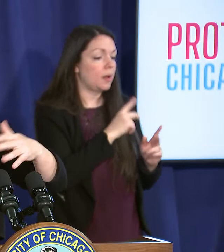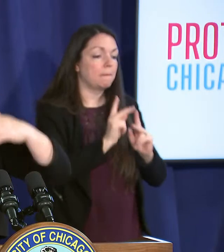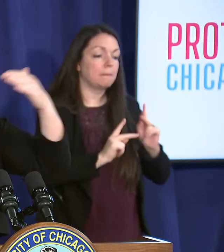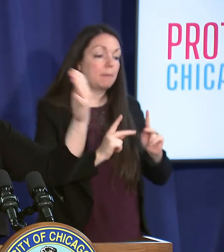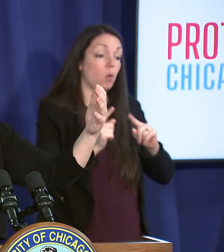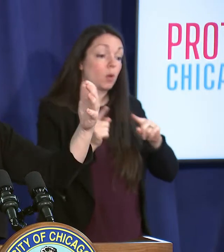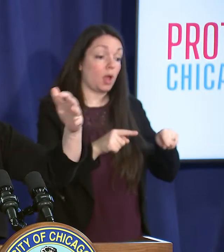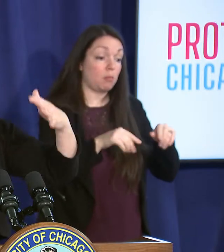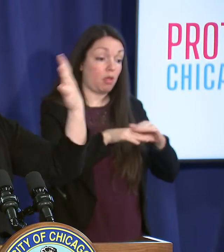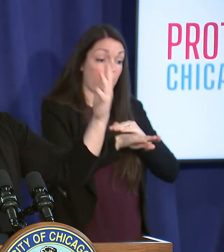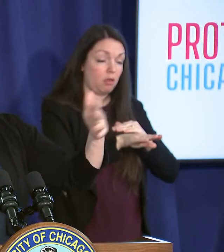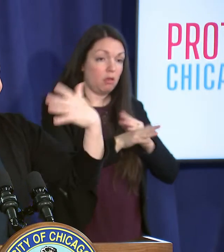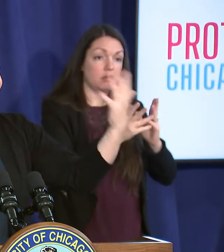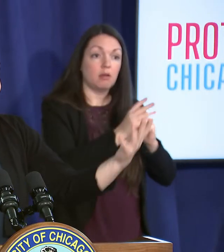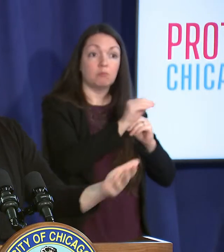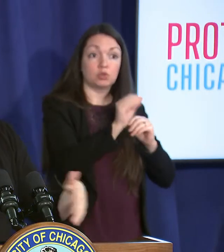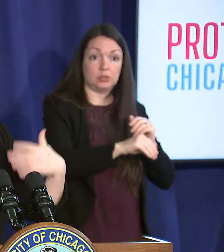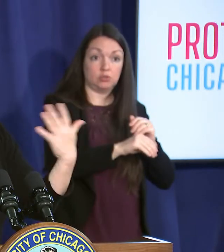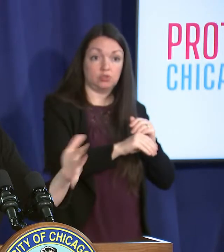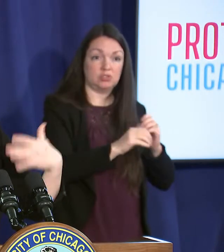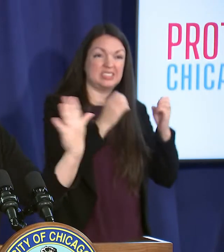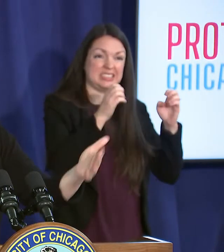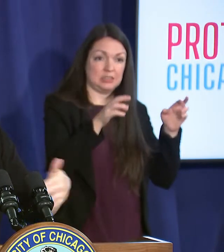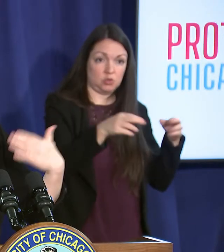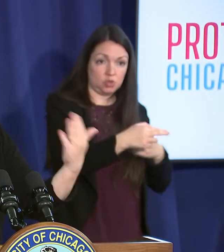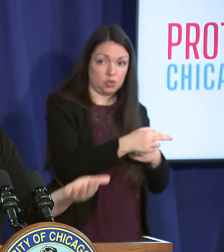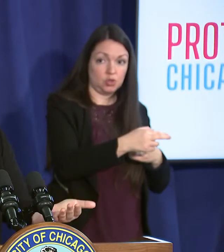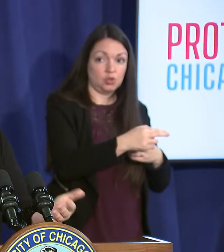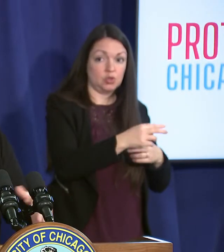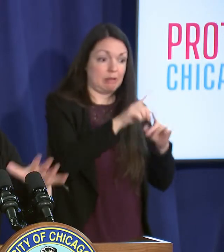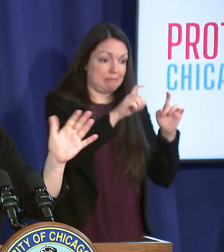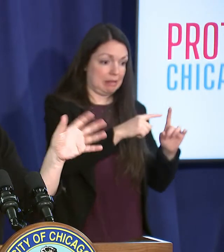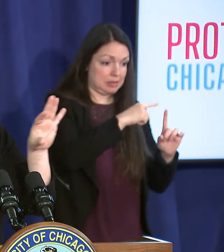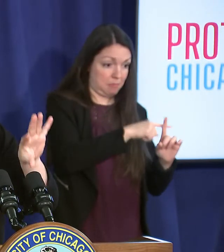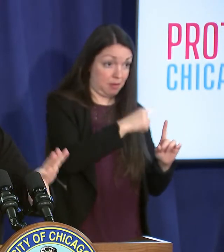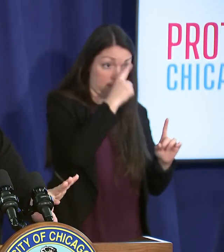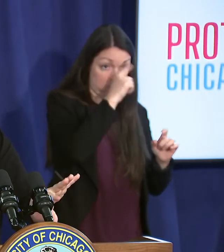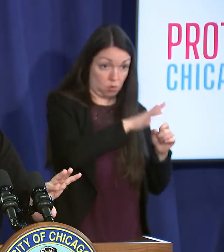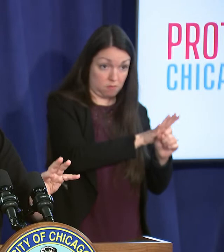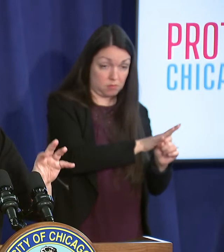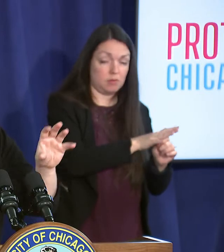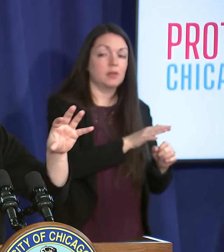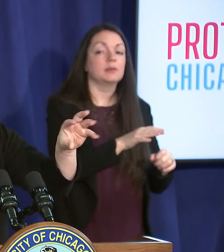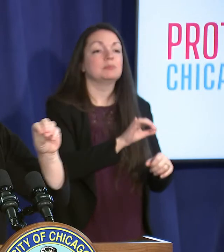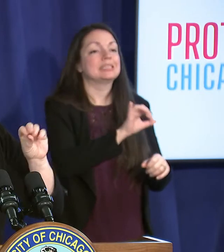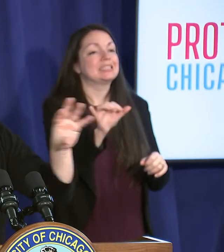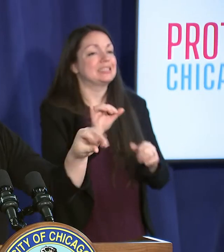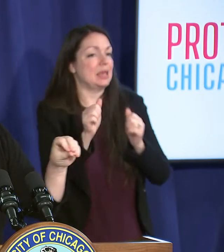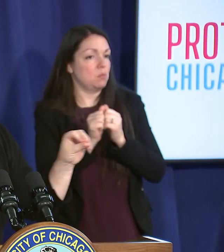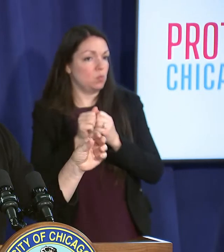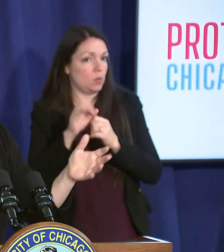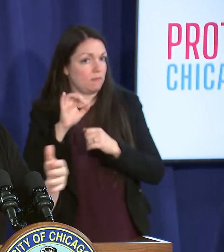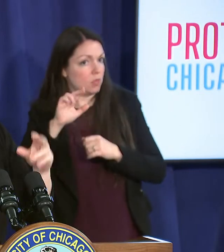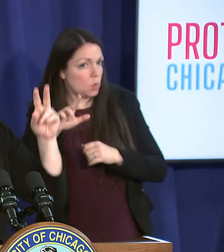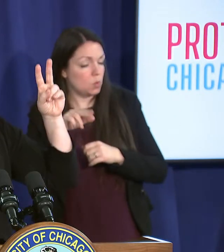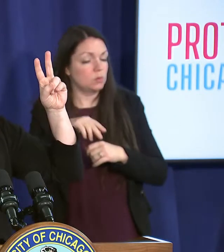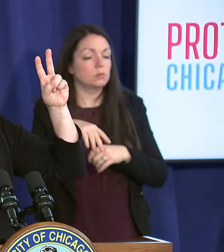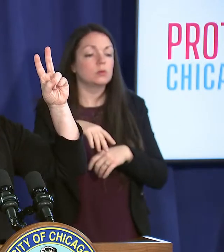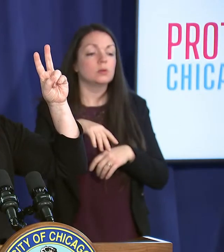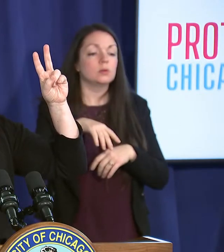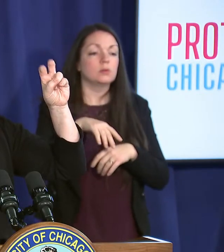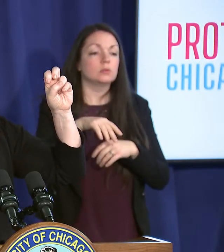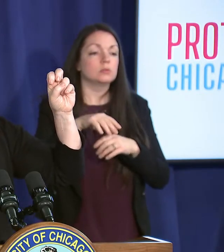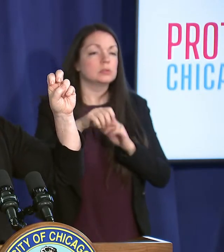people who come in, what percentage, in an emergency department end up testing positive for COVID. We do that same thing for influenza. We take samples and we